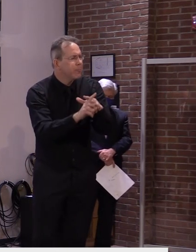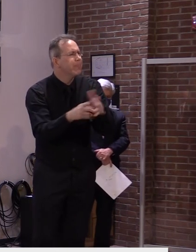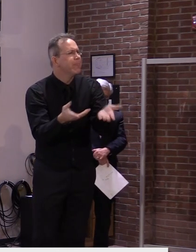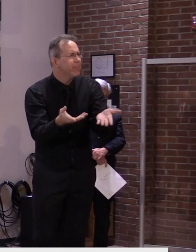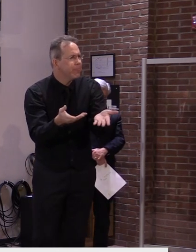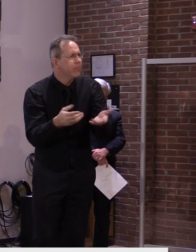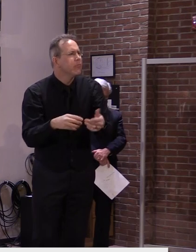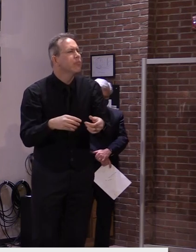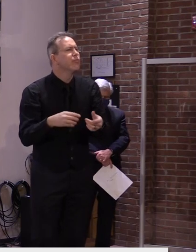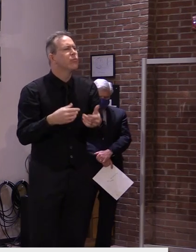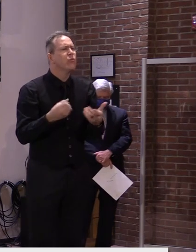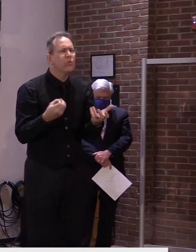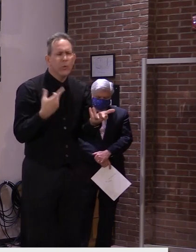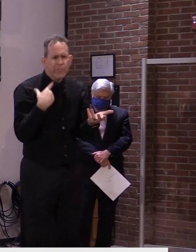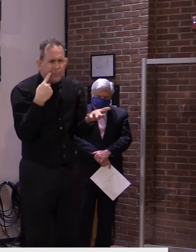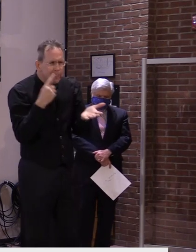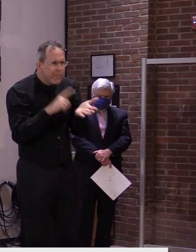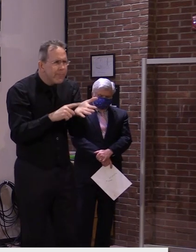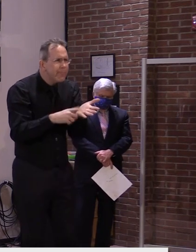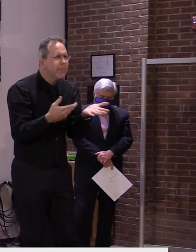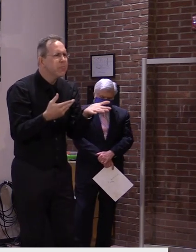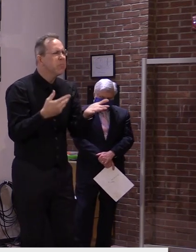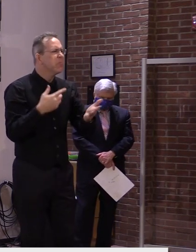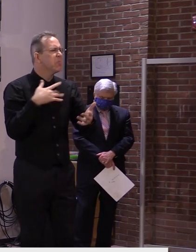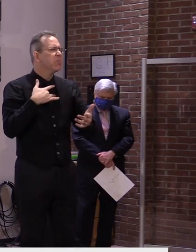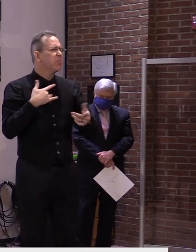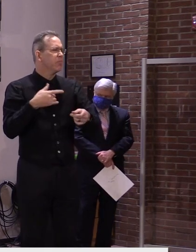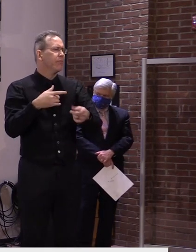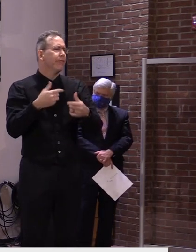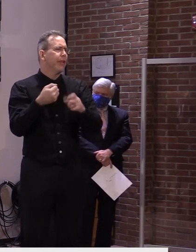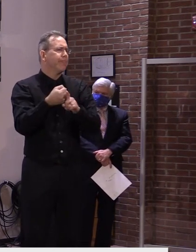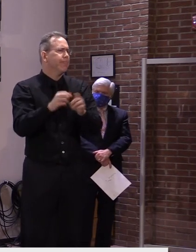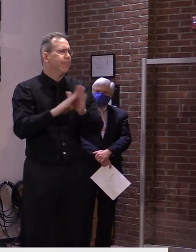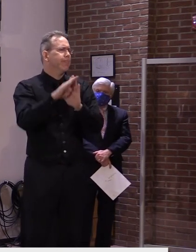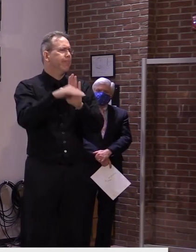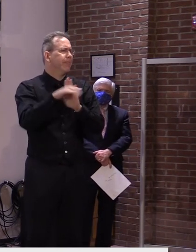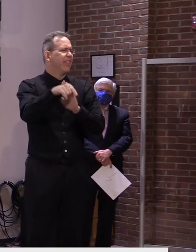seen as confirmation of the larger patterns of the virus that we're seeing across the state.